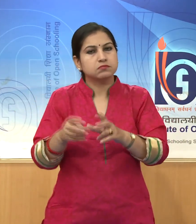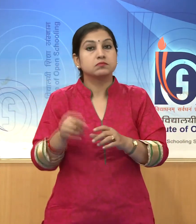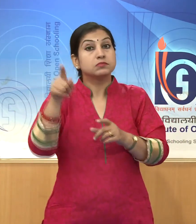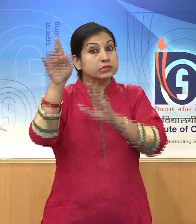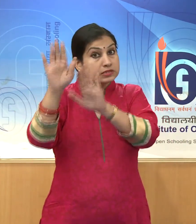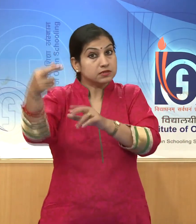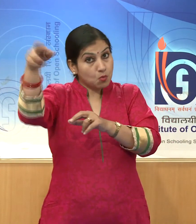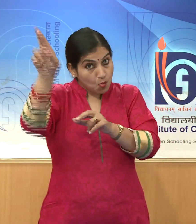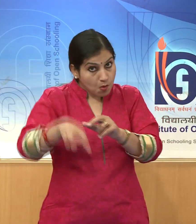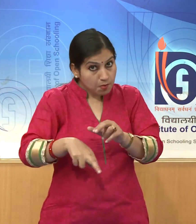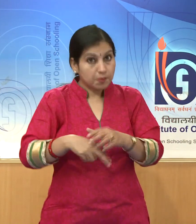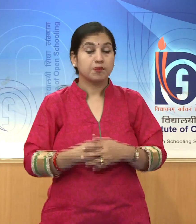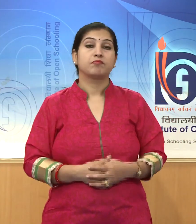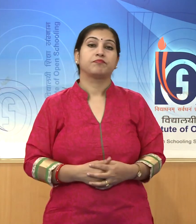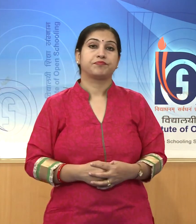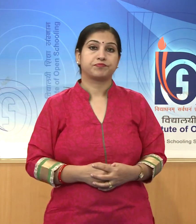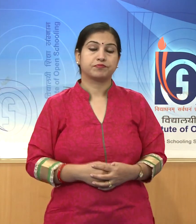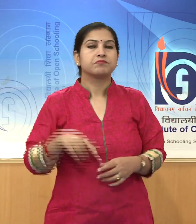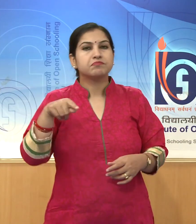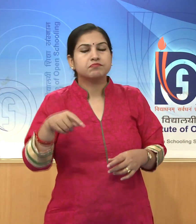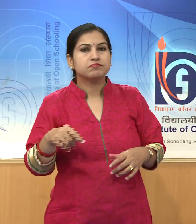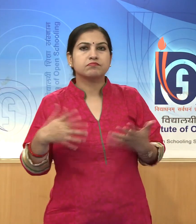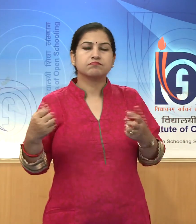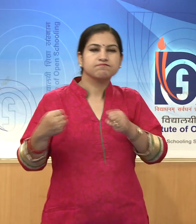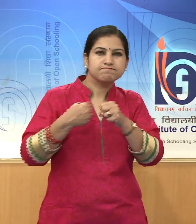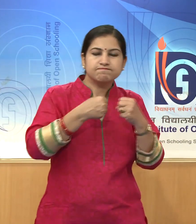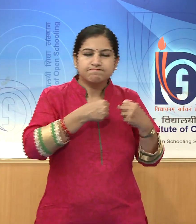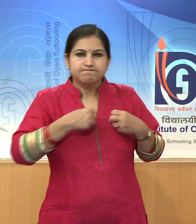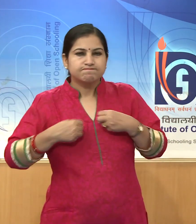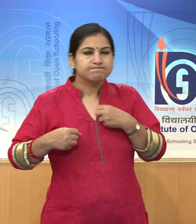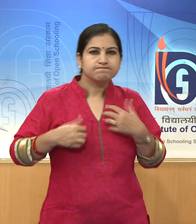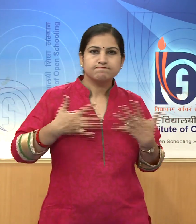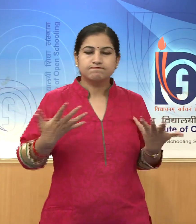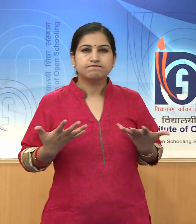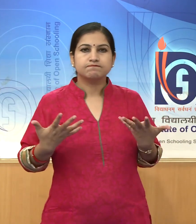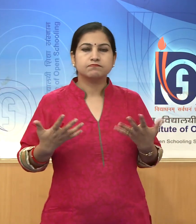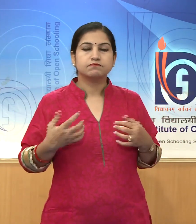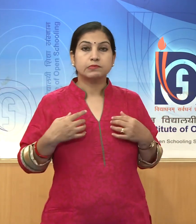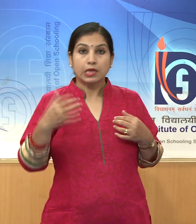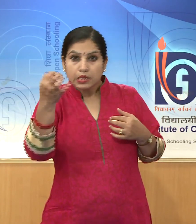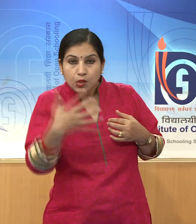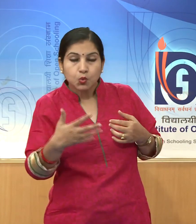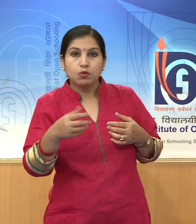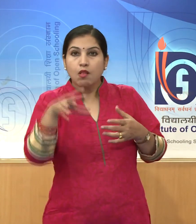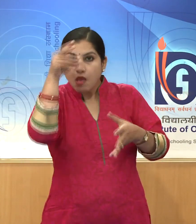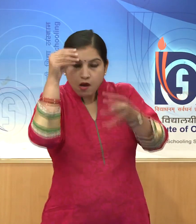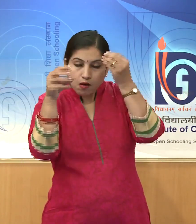those stayed back were struggling to discover